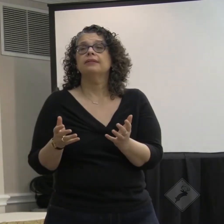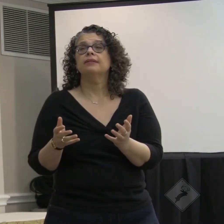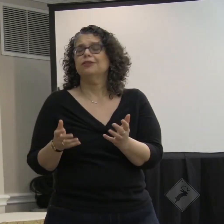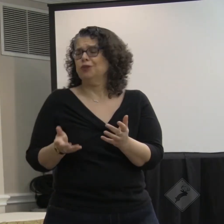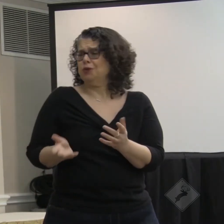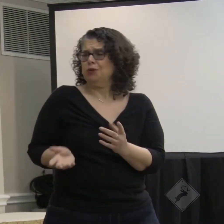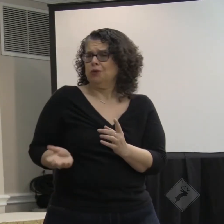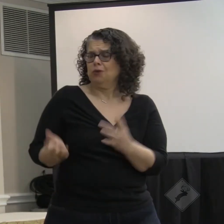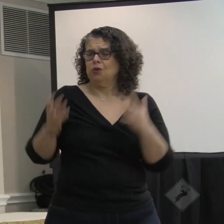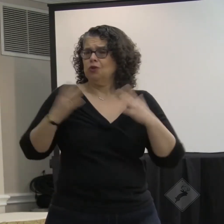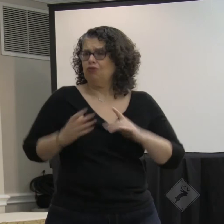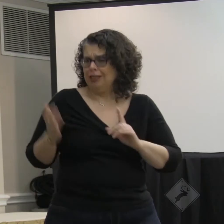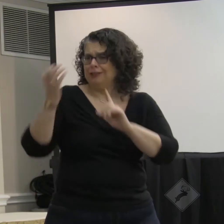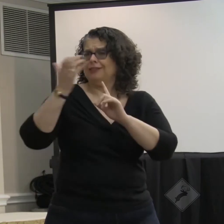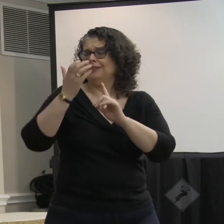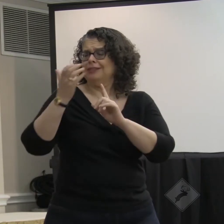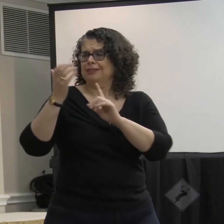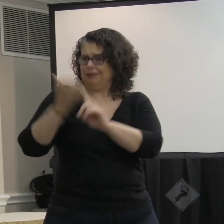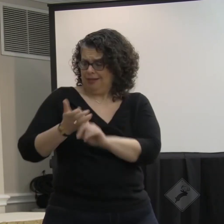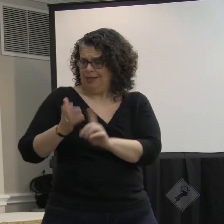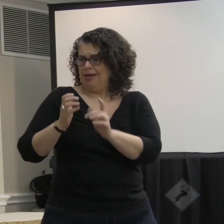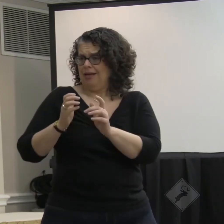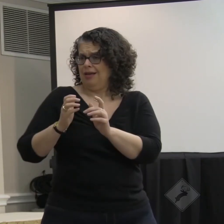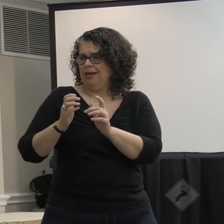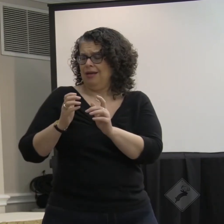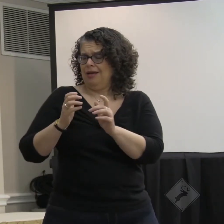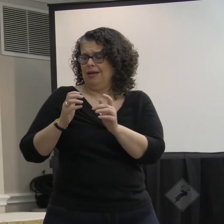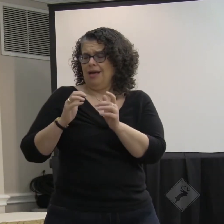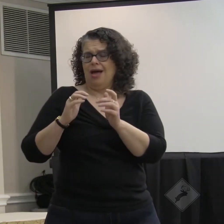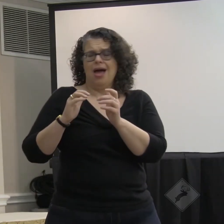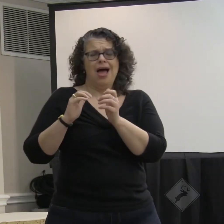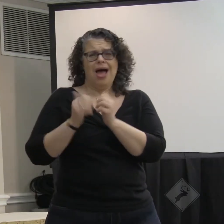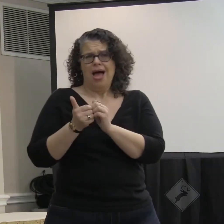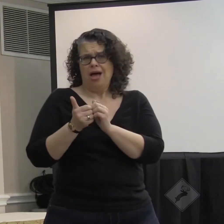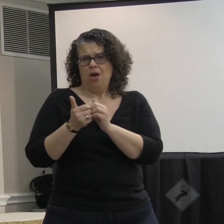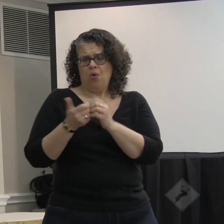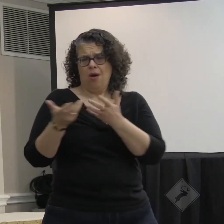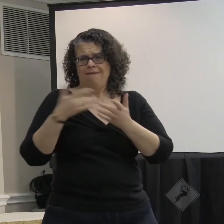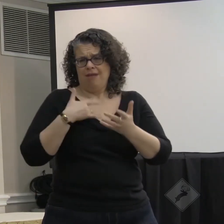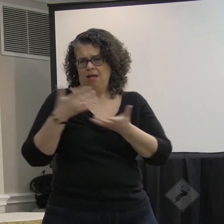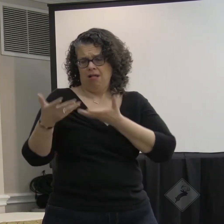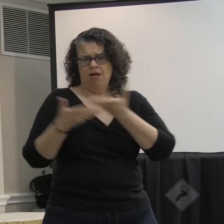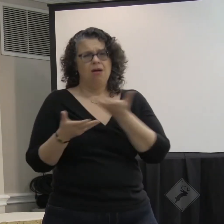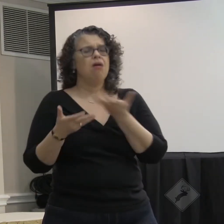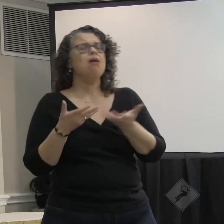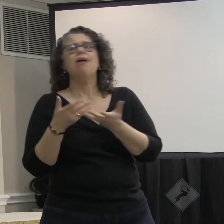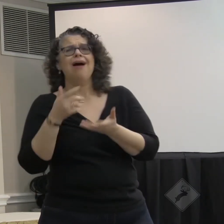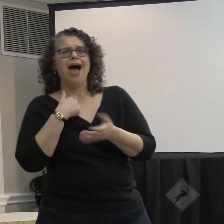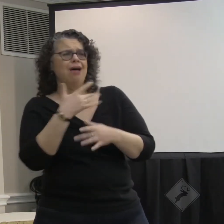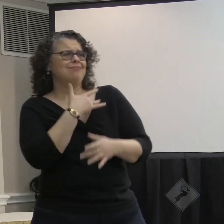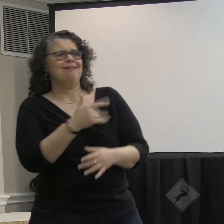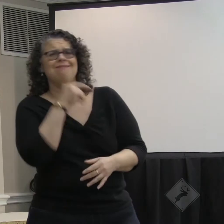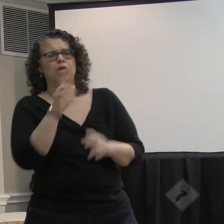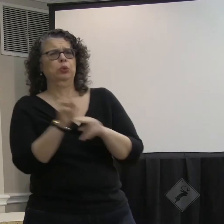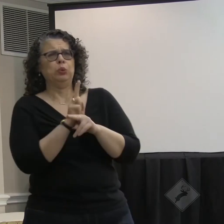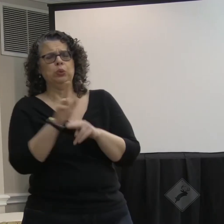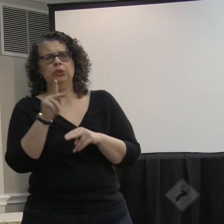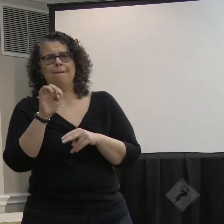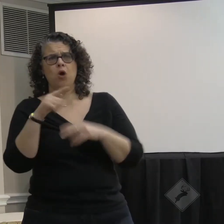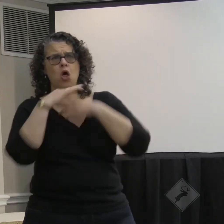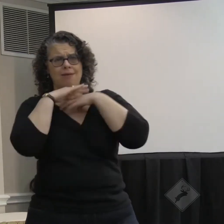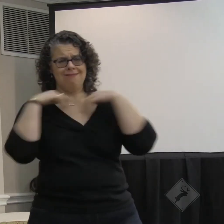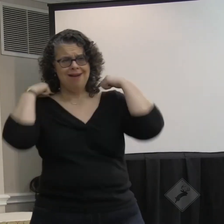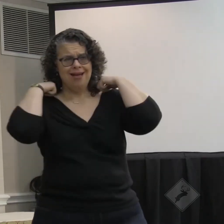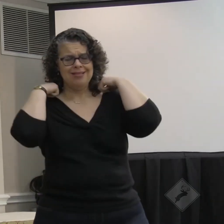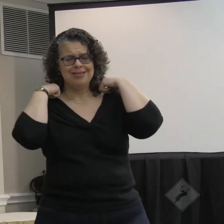dress in a way that makes them relate to you. I don't wear pearls. On the O'Reilly show, I wore pearls. I